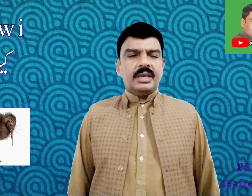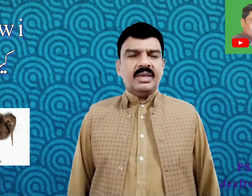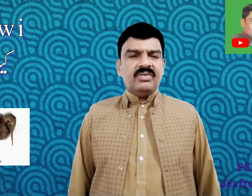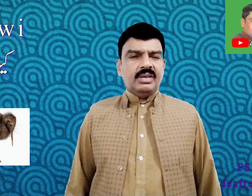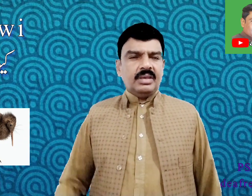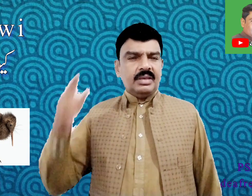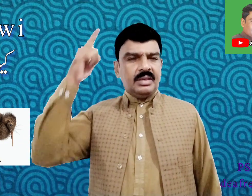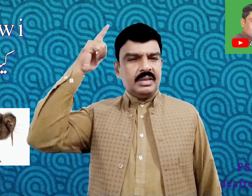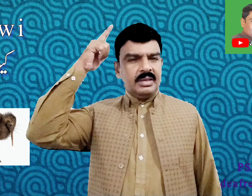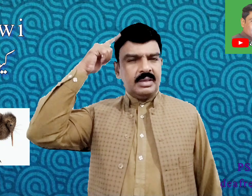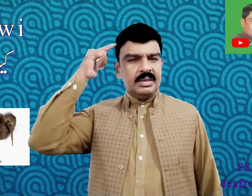kiwi,